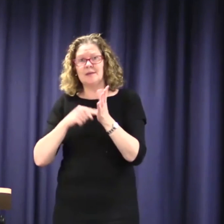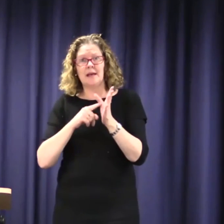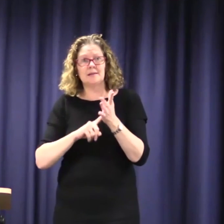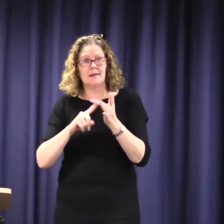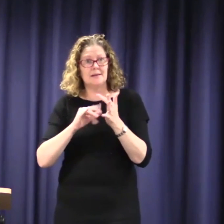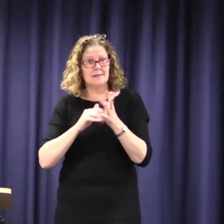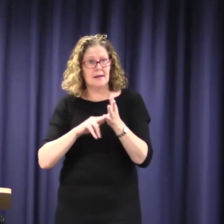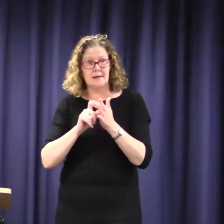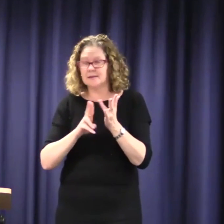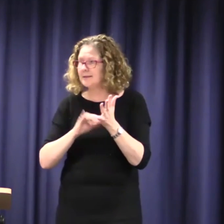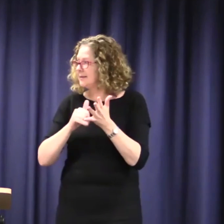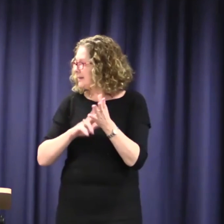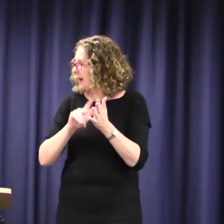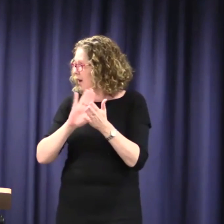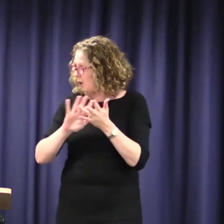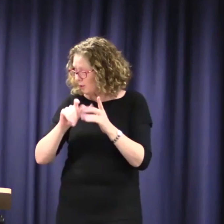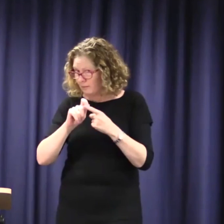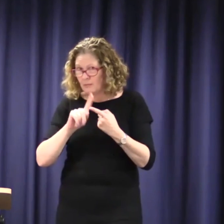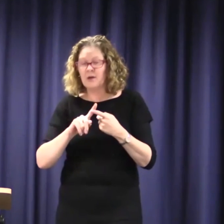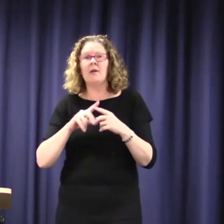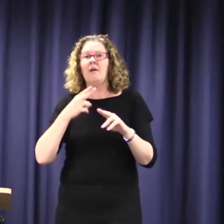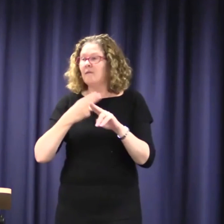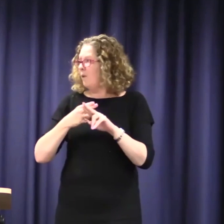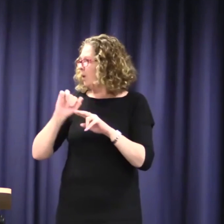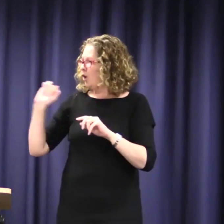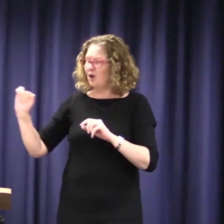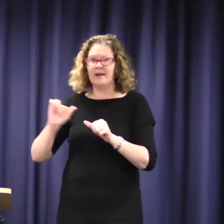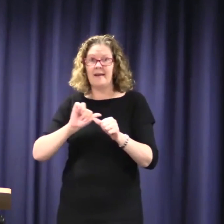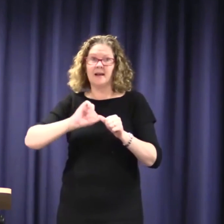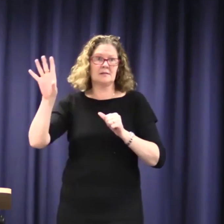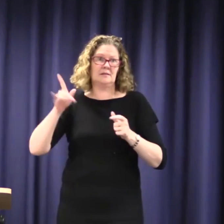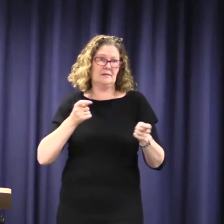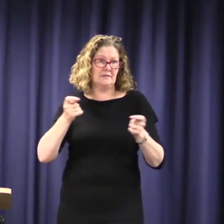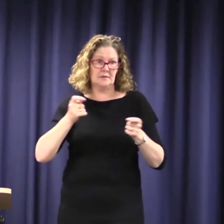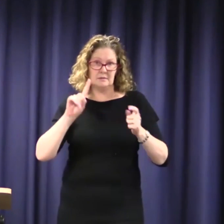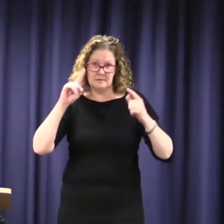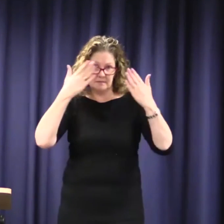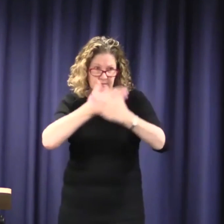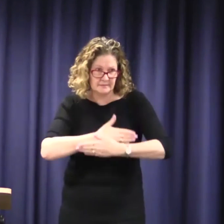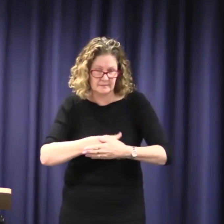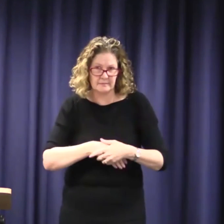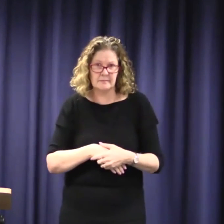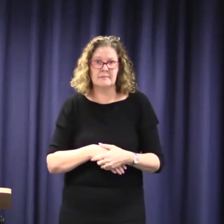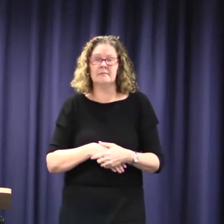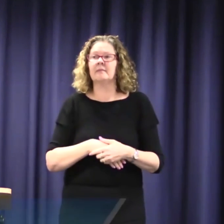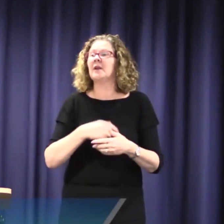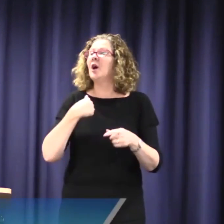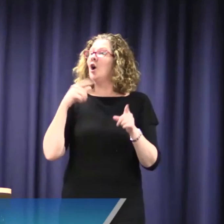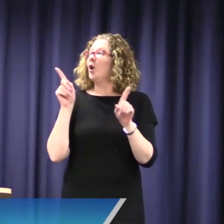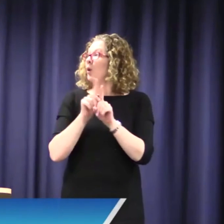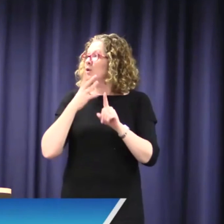Australia. I'd also like to thank Natalie Sandon-Stanhope for her excellent facilitation